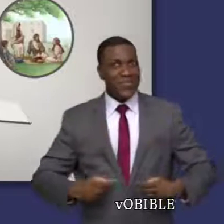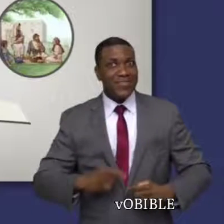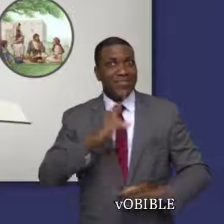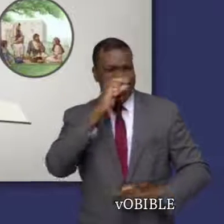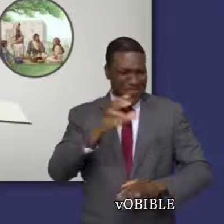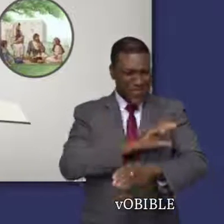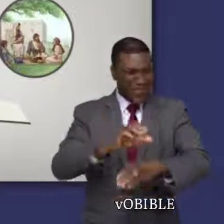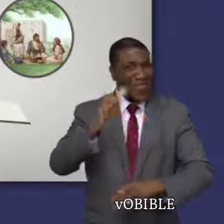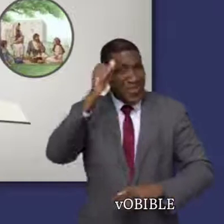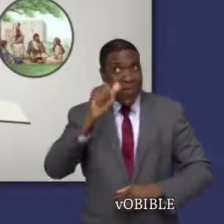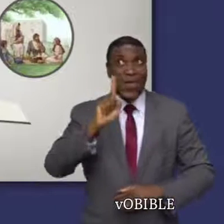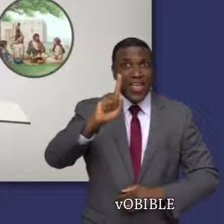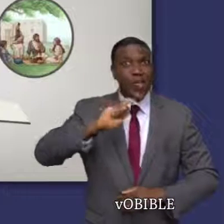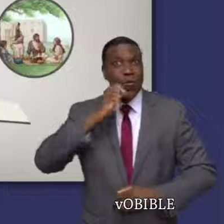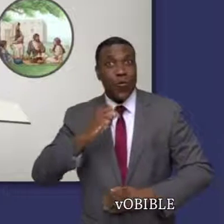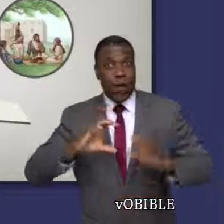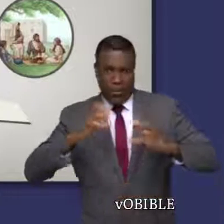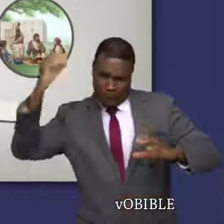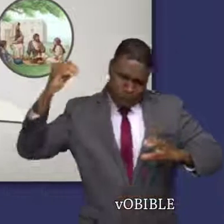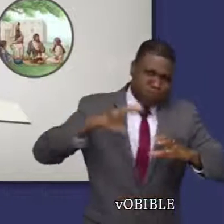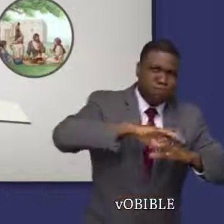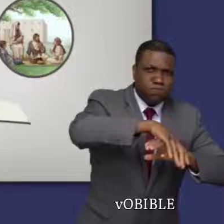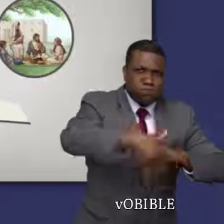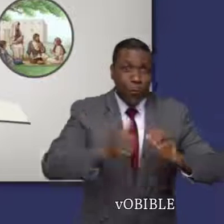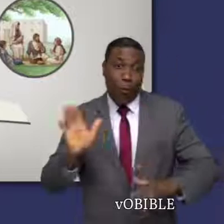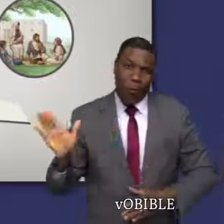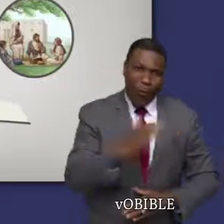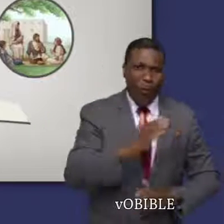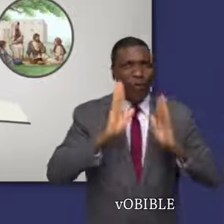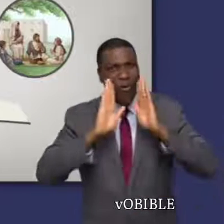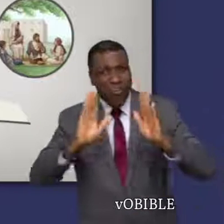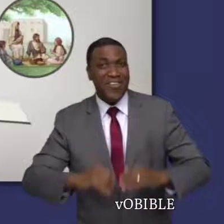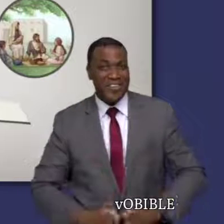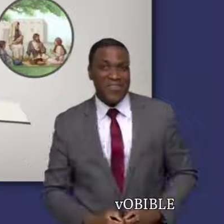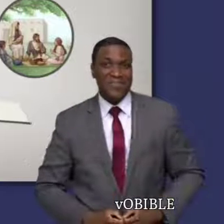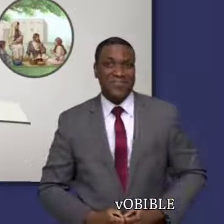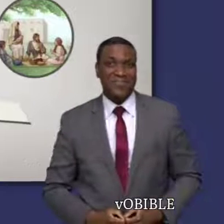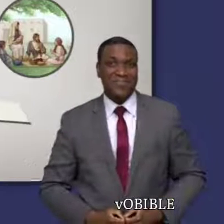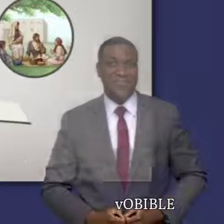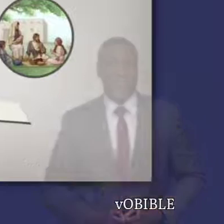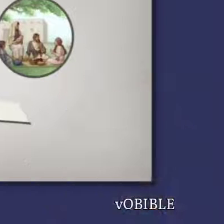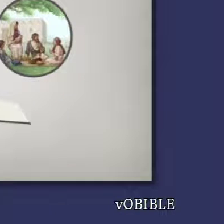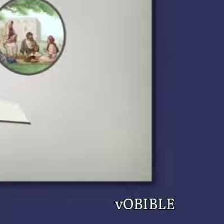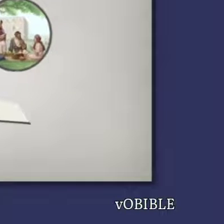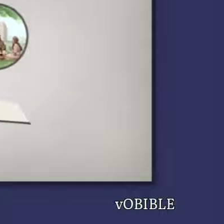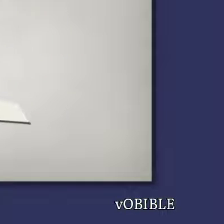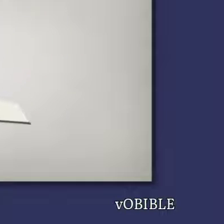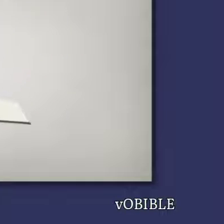God's holiness under the rule of His Son, the great High Priest and King of God's kingdom.